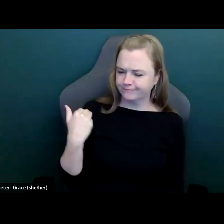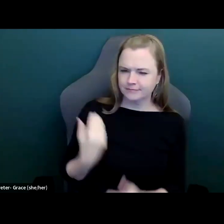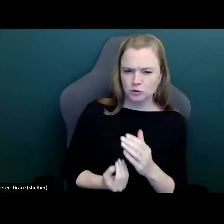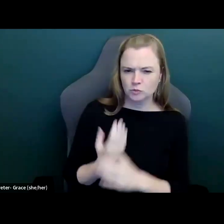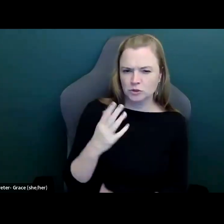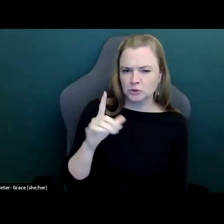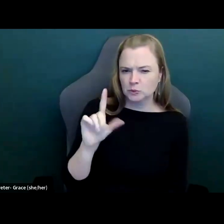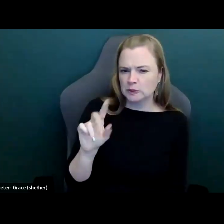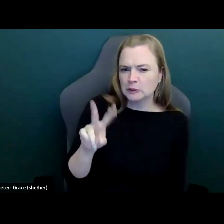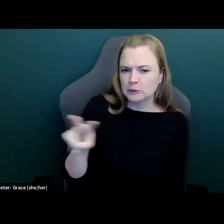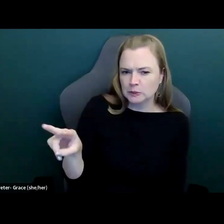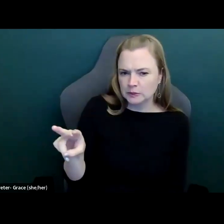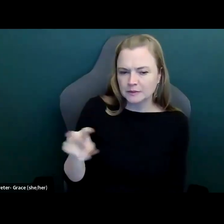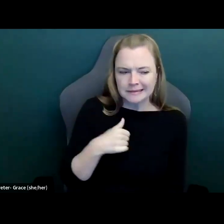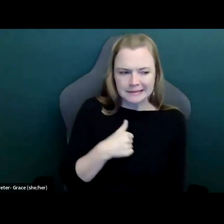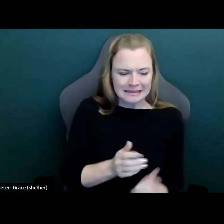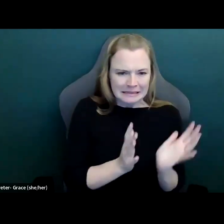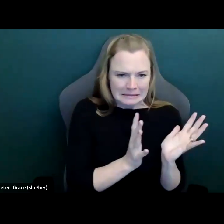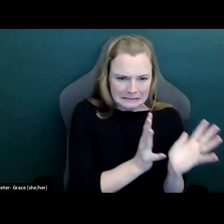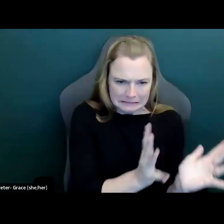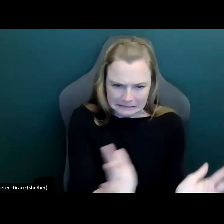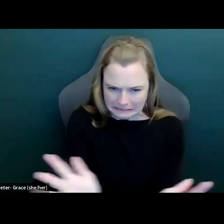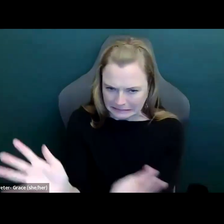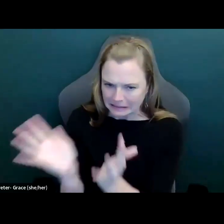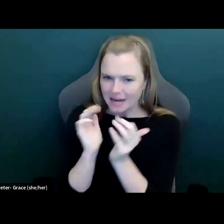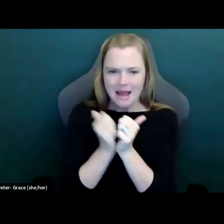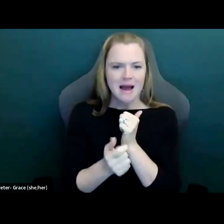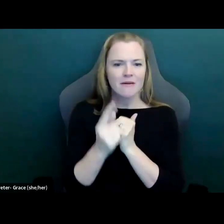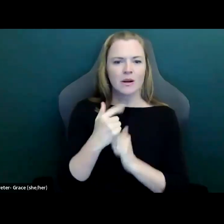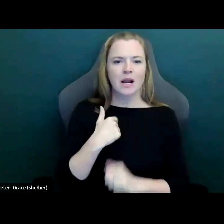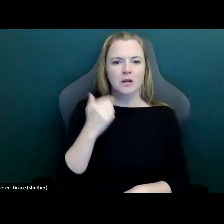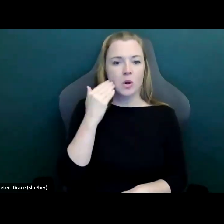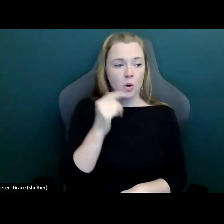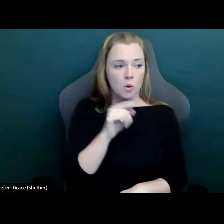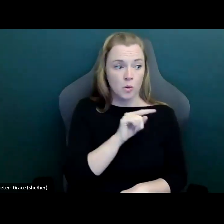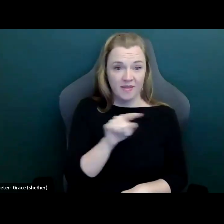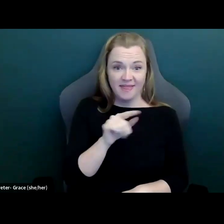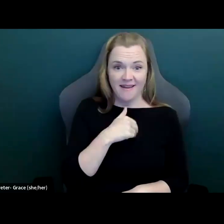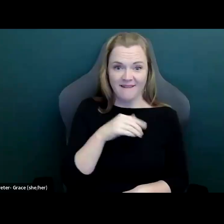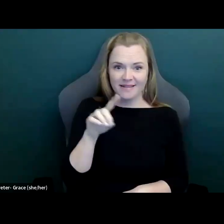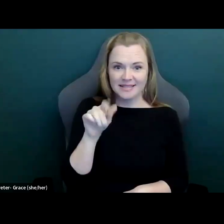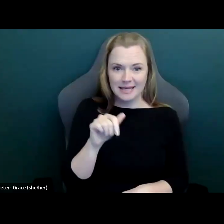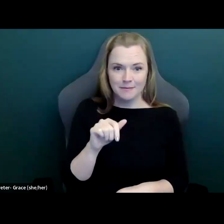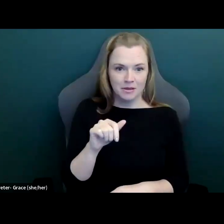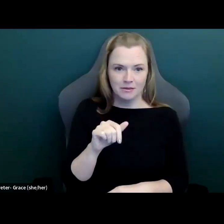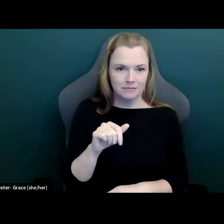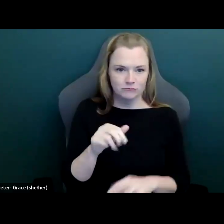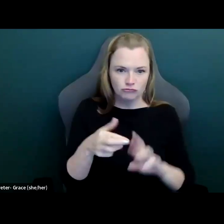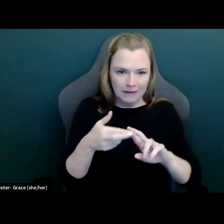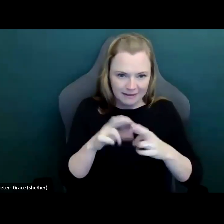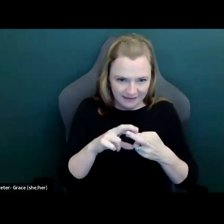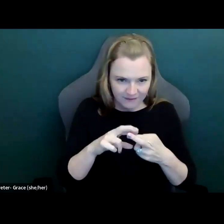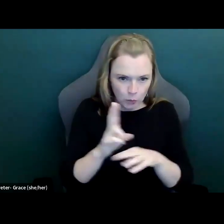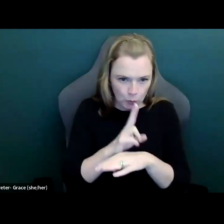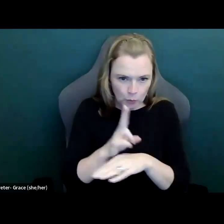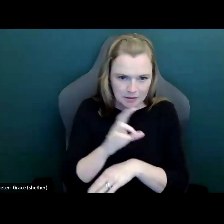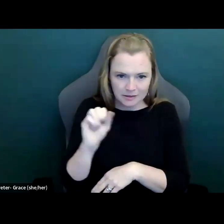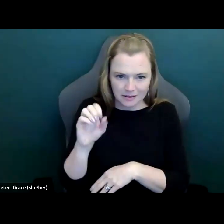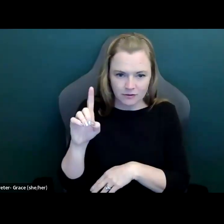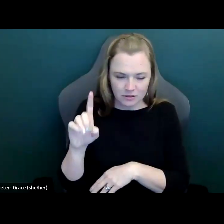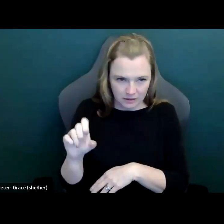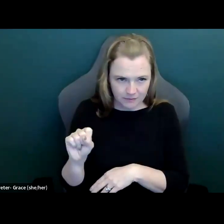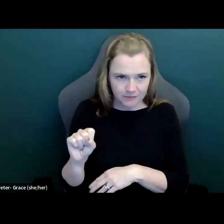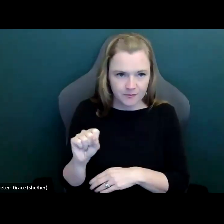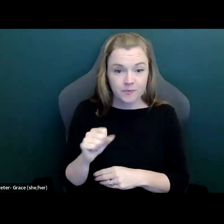2022, talking with everyone I knew whose disabled family member was utilizing self-direct. I was fortunate to get the names of